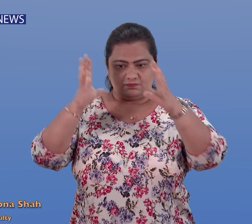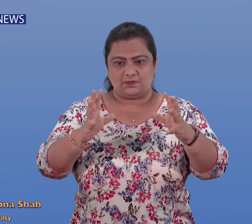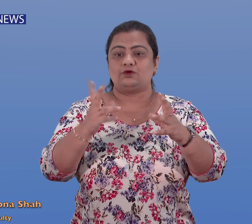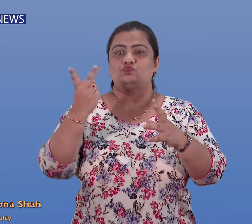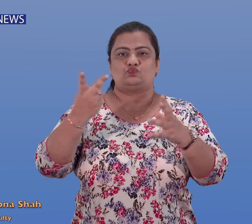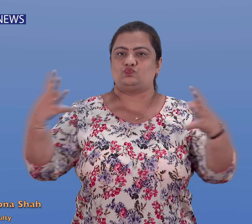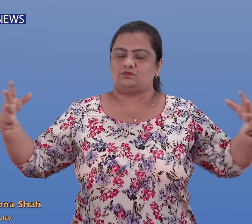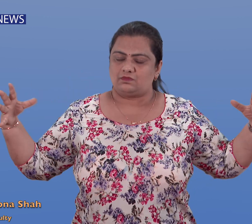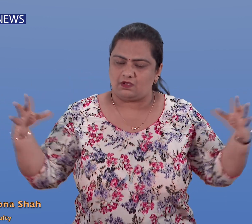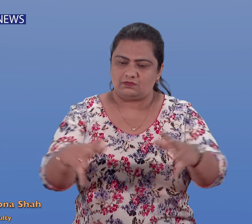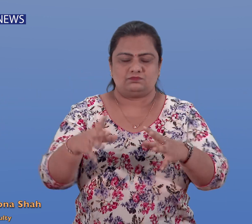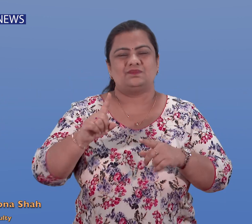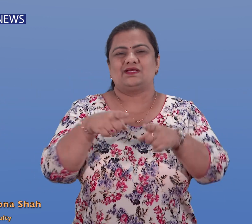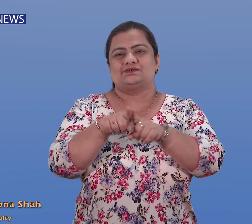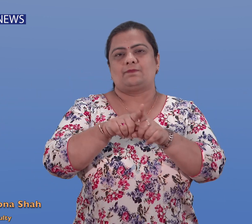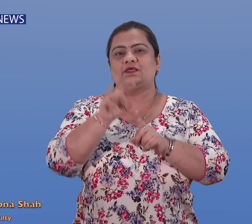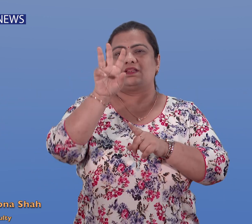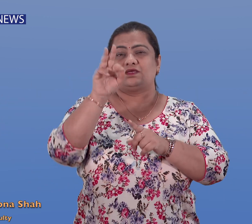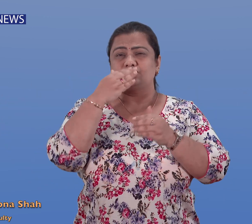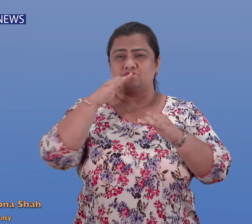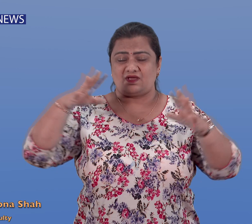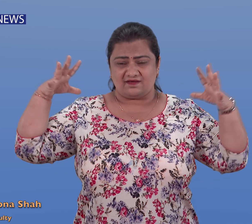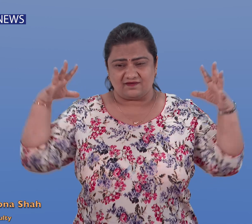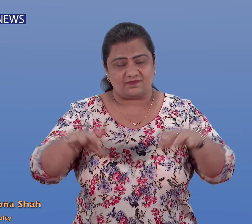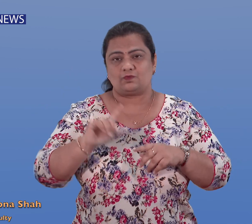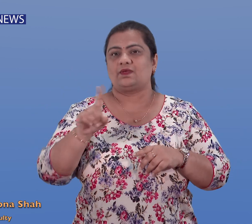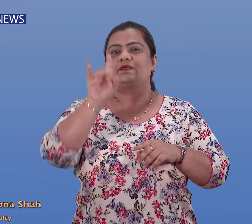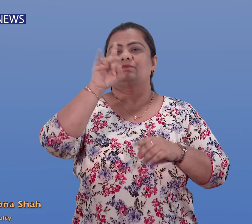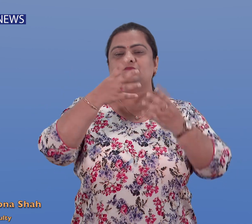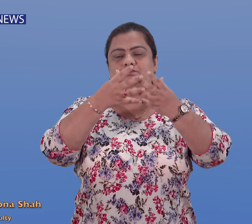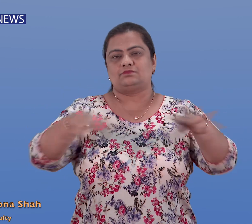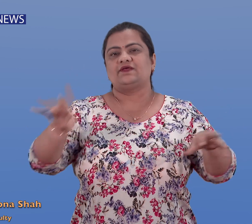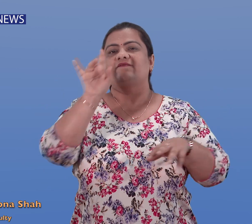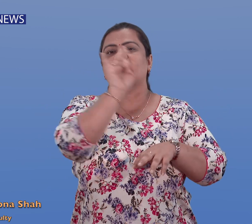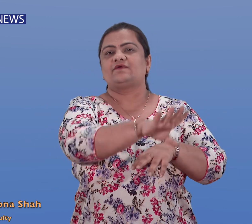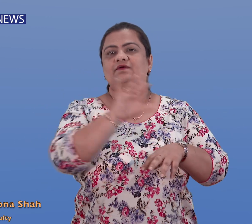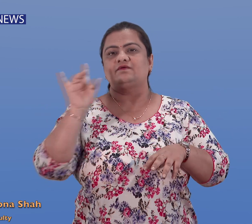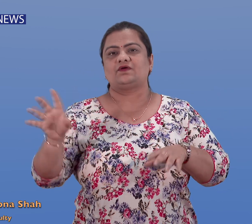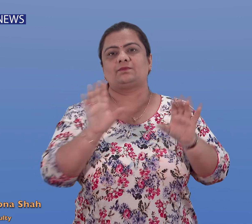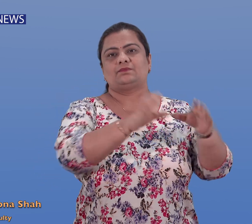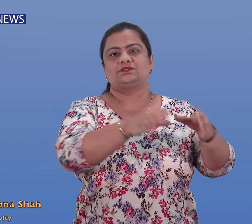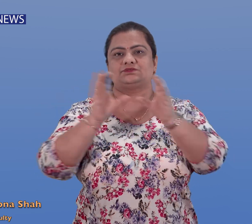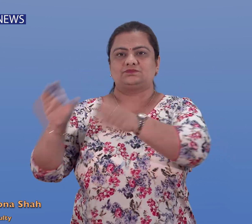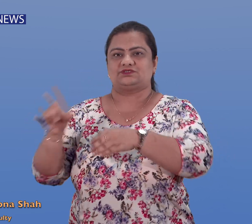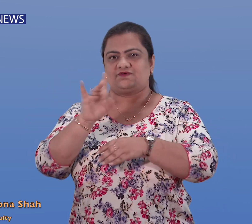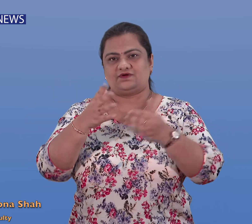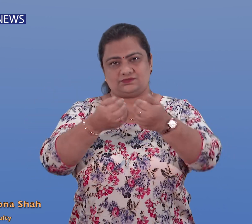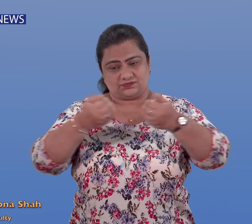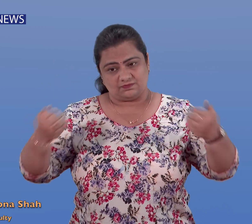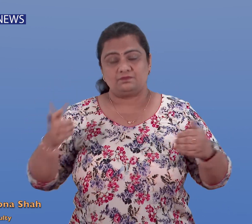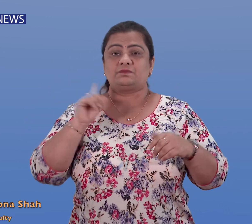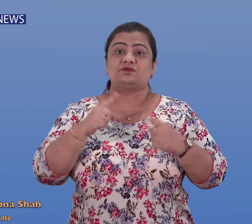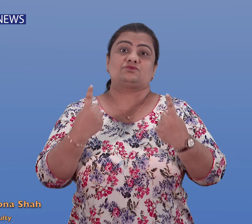schools in the first phase according to the guidelines. All teaching and non teaching staff should be vaccinated with 2 doses against